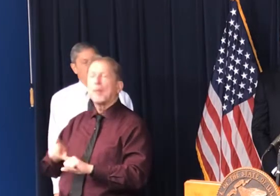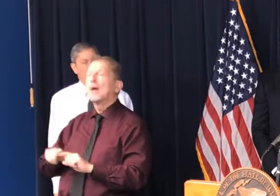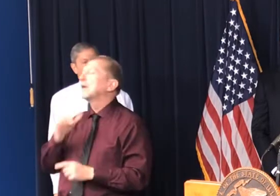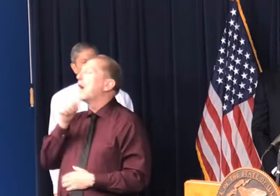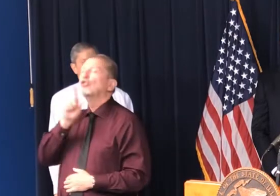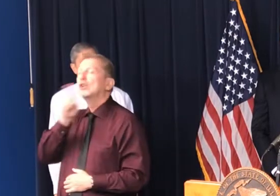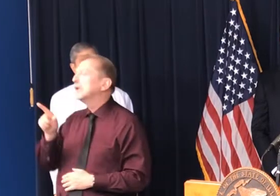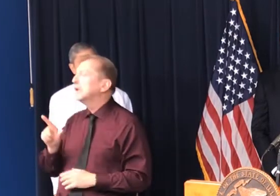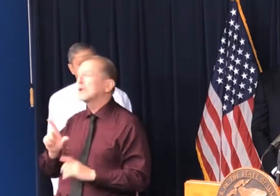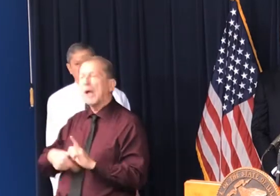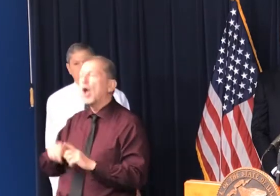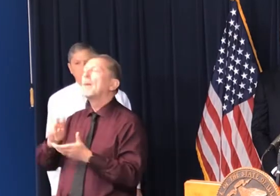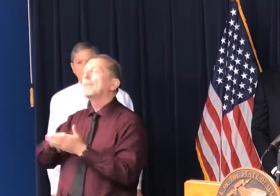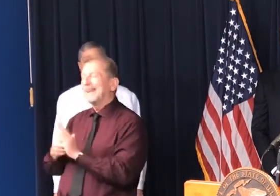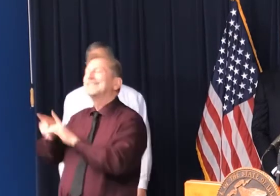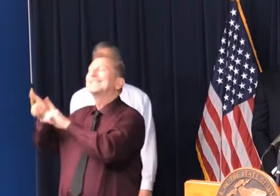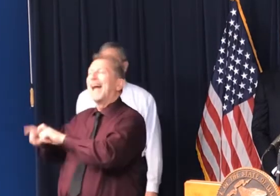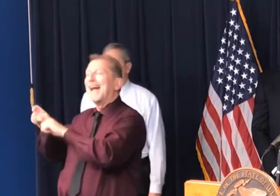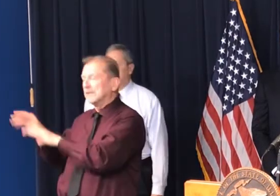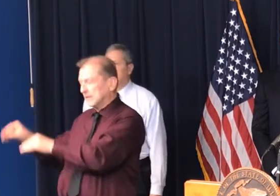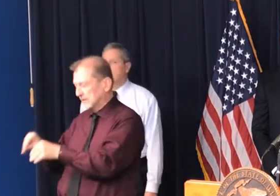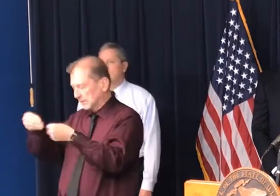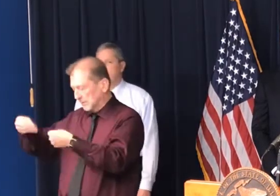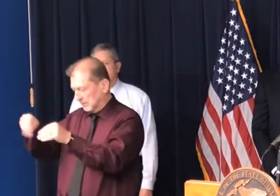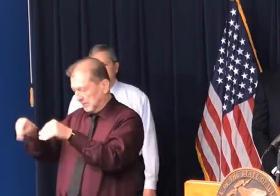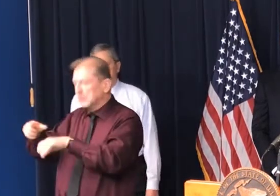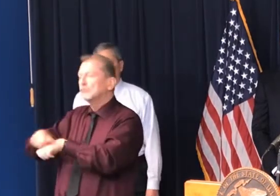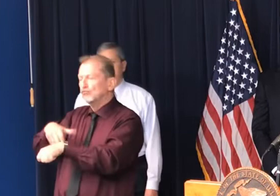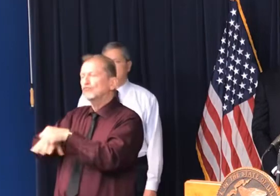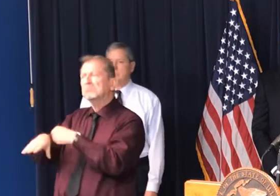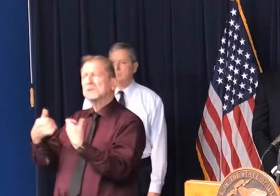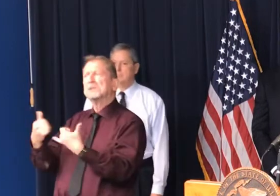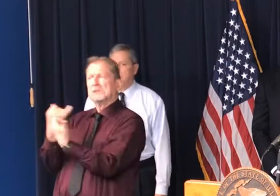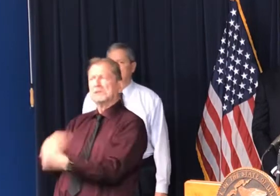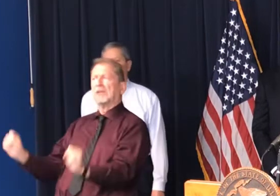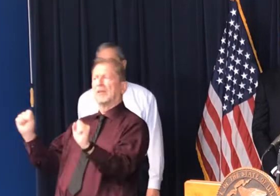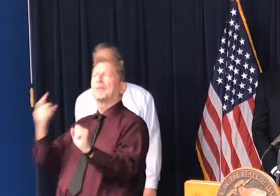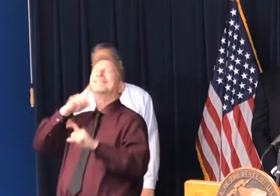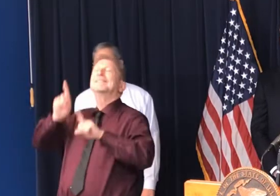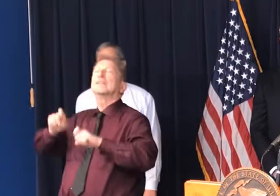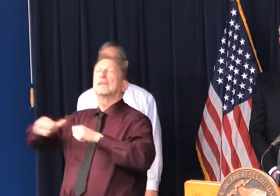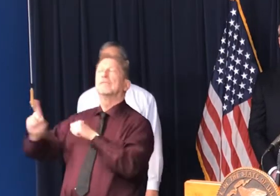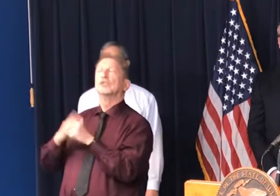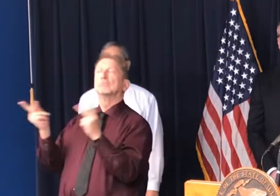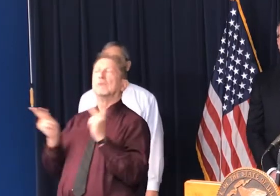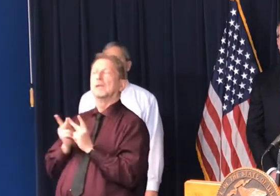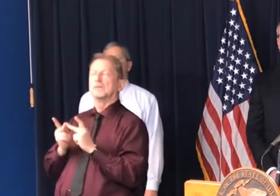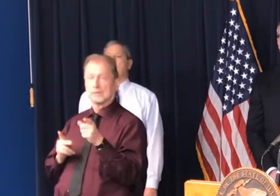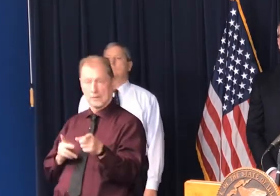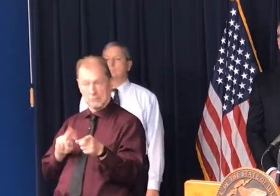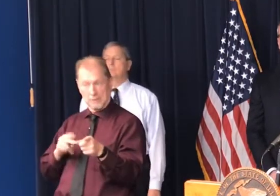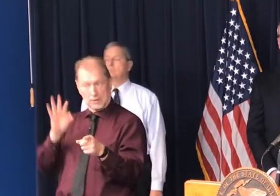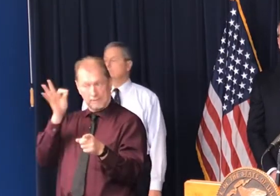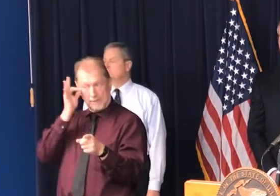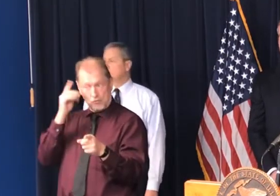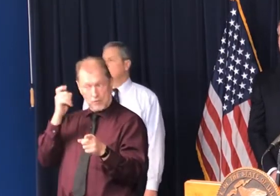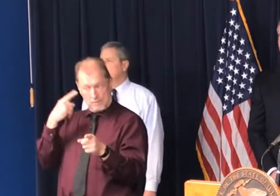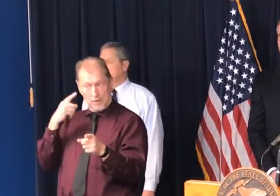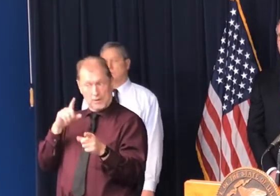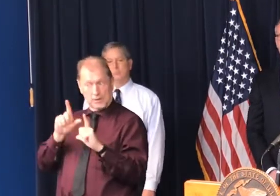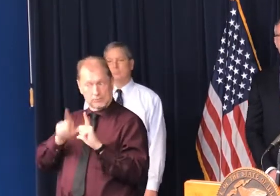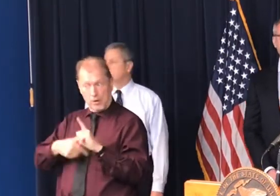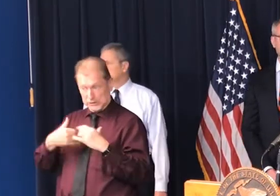its life extended. So everything that you've received, there's no concern. What you're getting from the federal government is usable at this point. That's